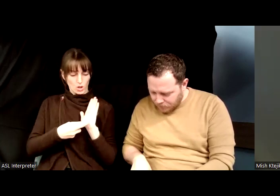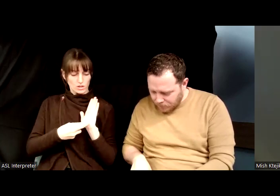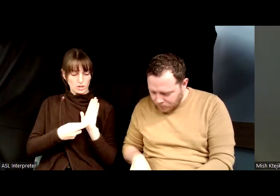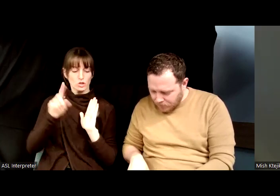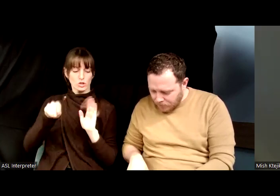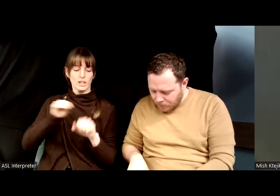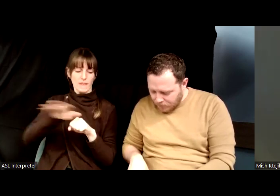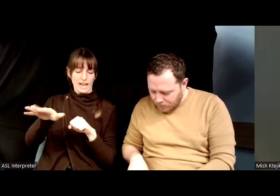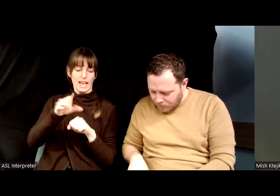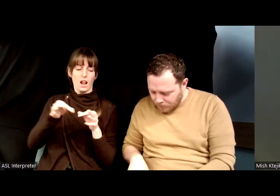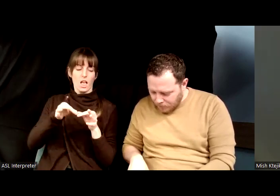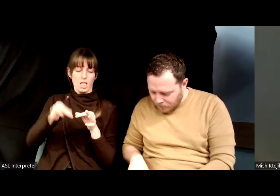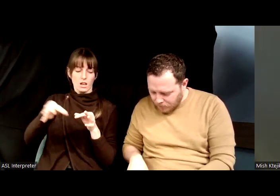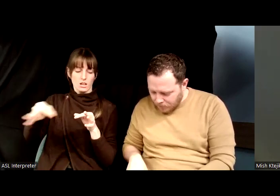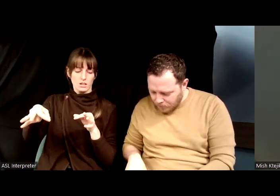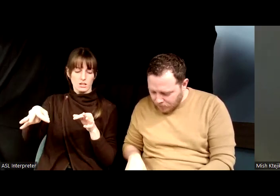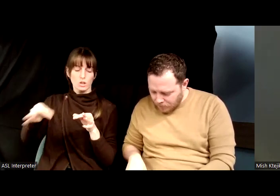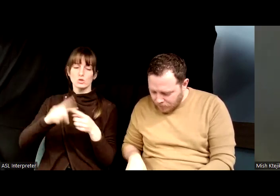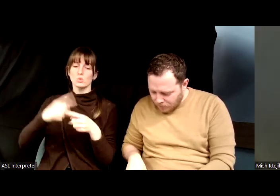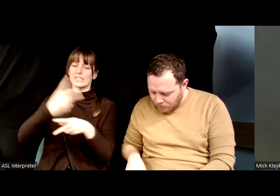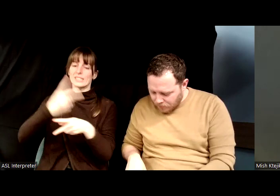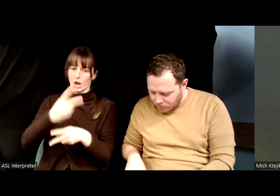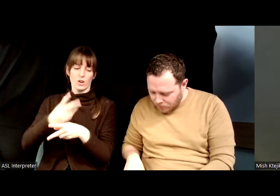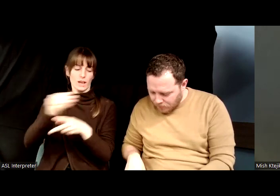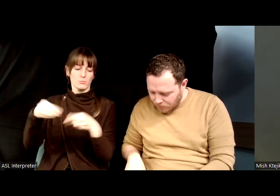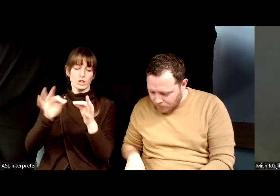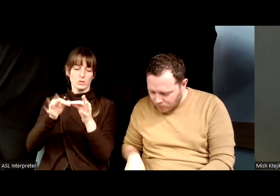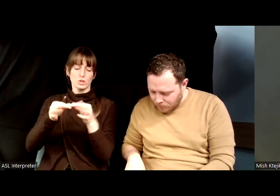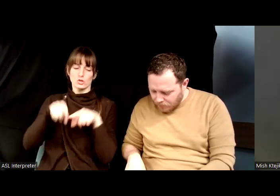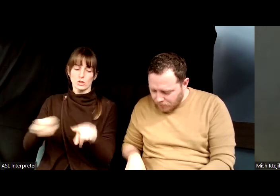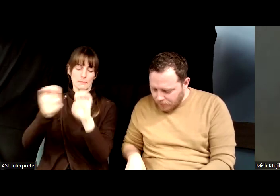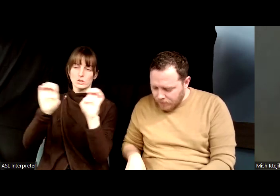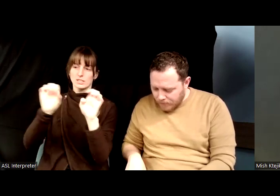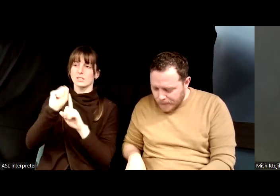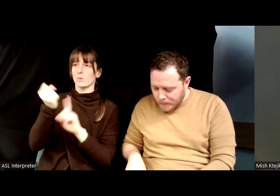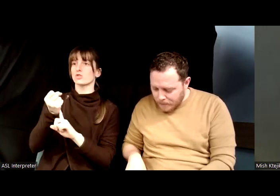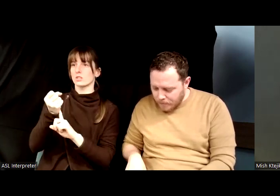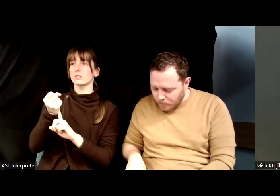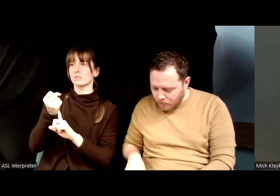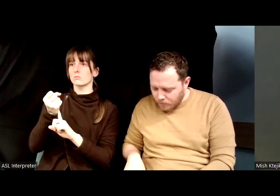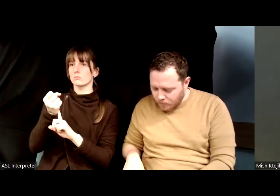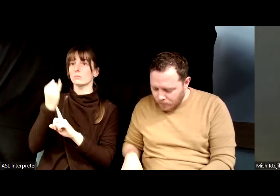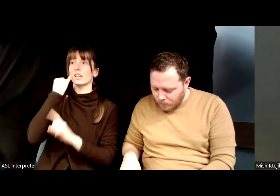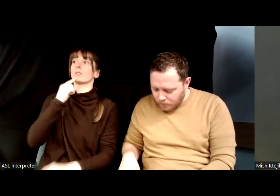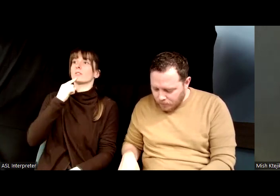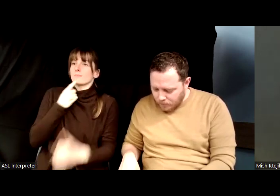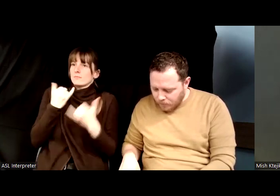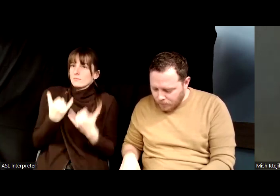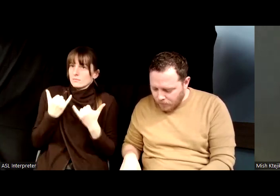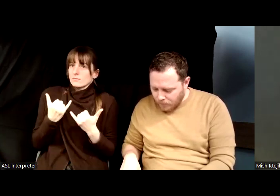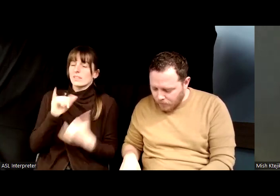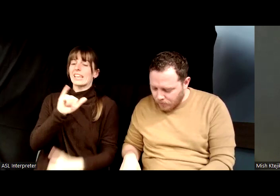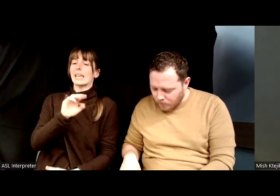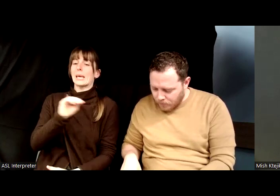or care in emergency situations involving imminent or